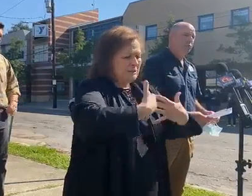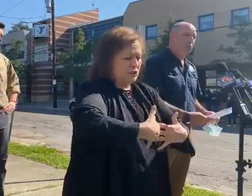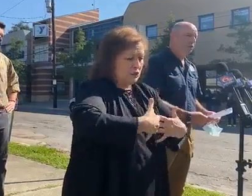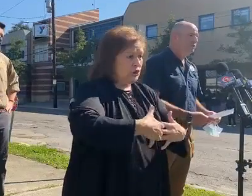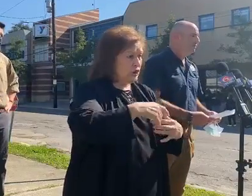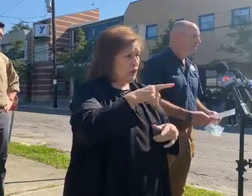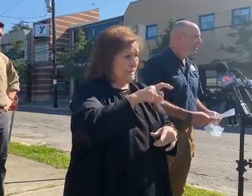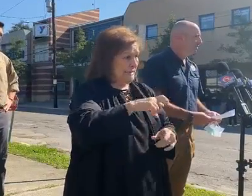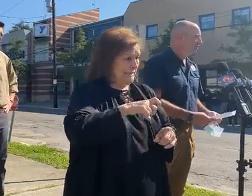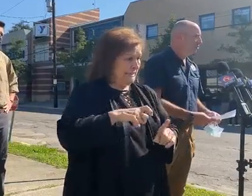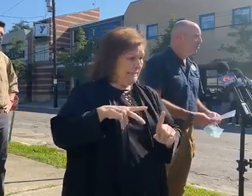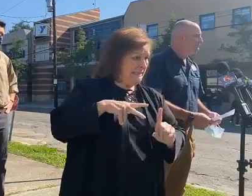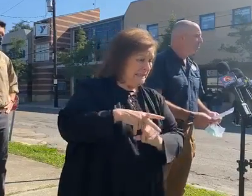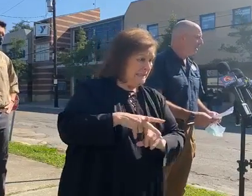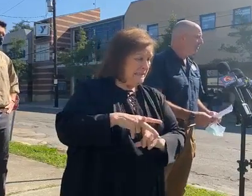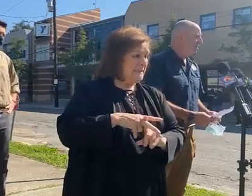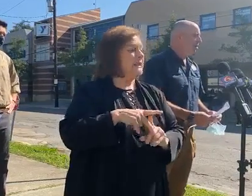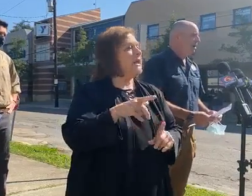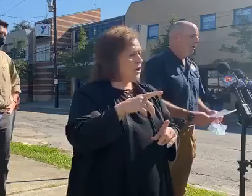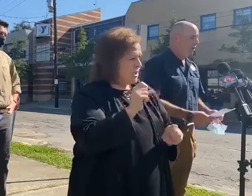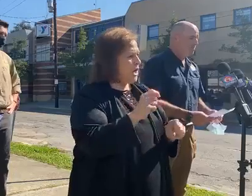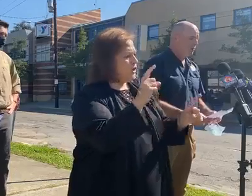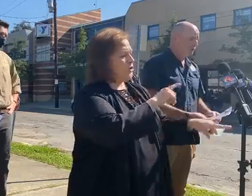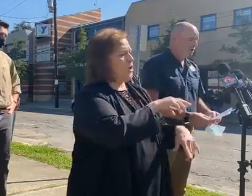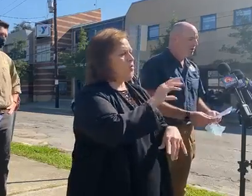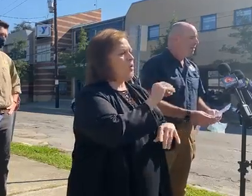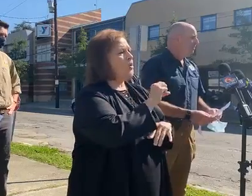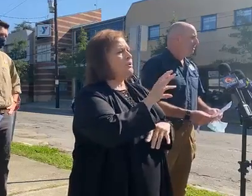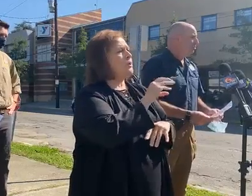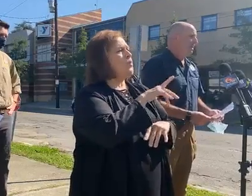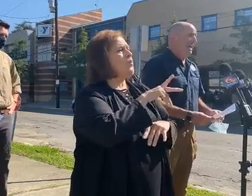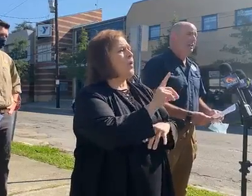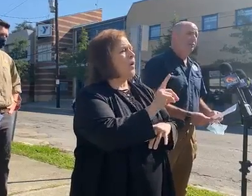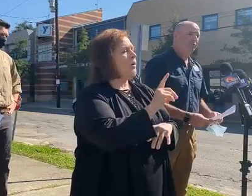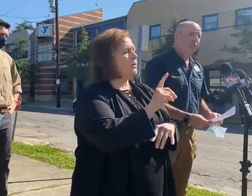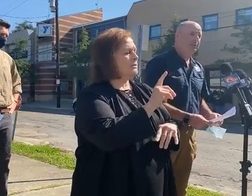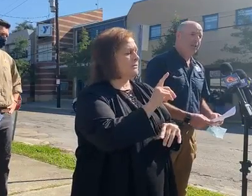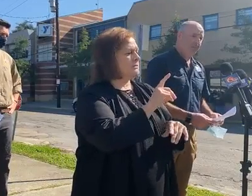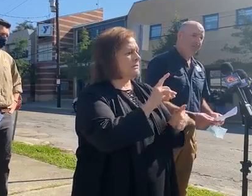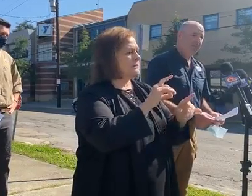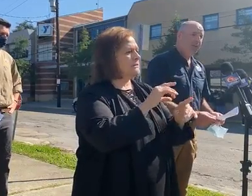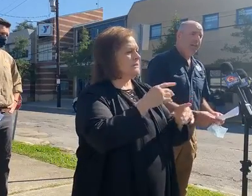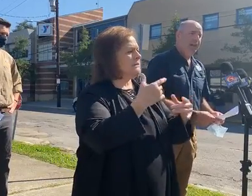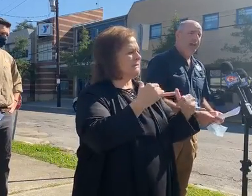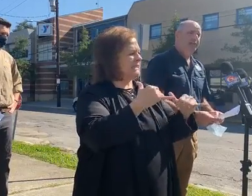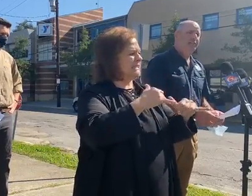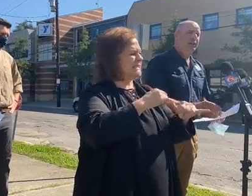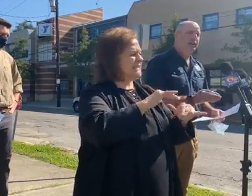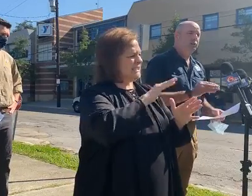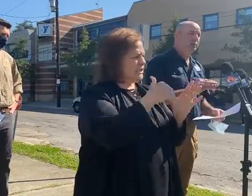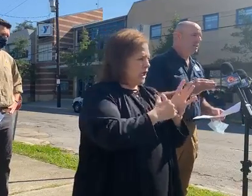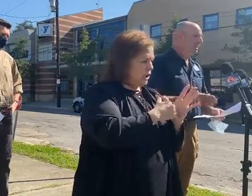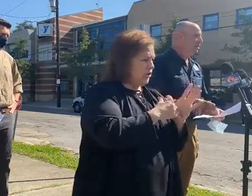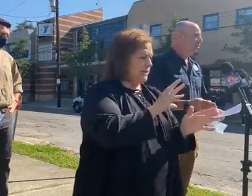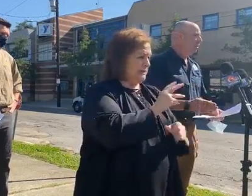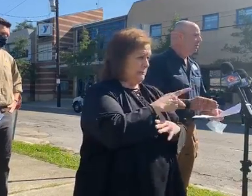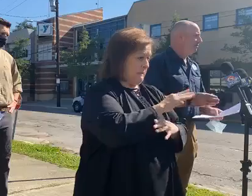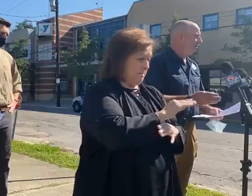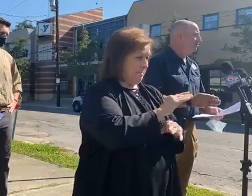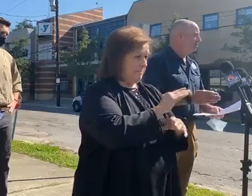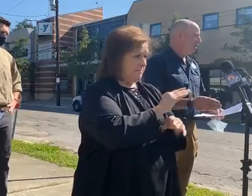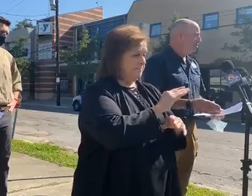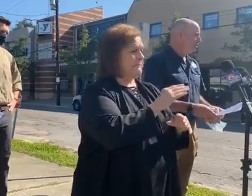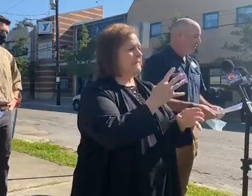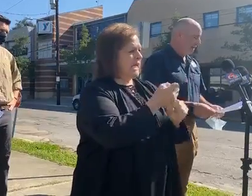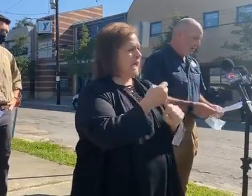to the Rosenwald Center, the Rosenwald Rec Center on Earhart Boulevard between 8 and 6 p.m. and you can get your